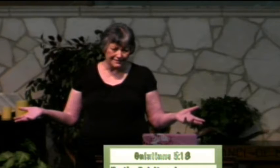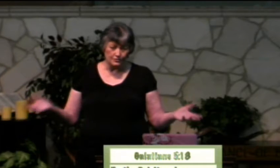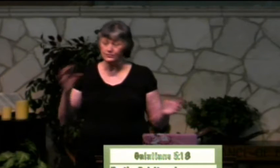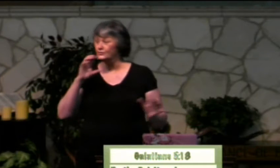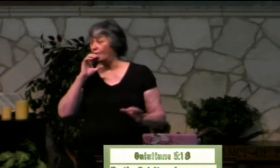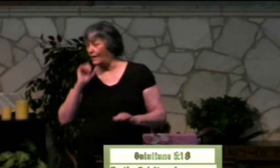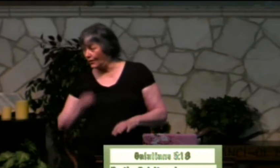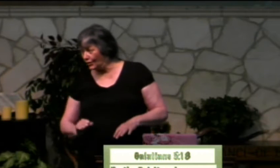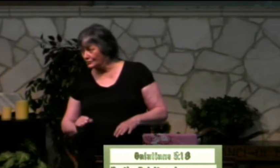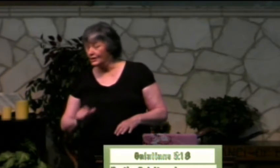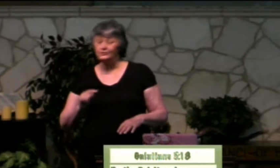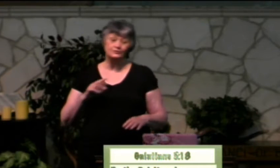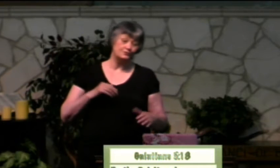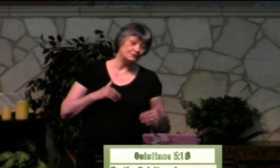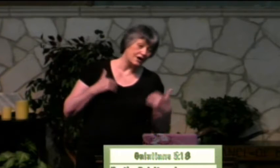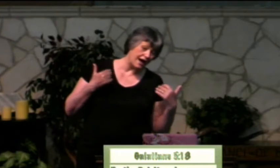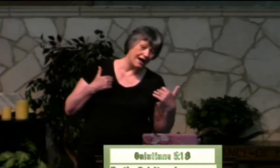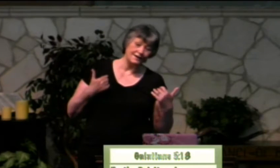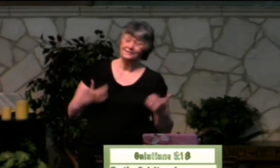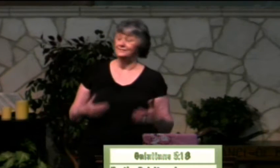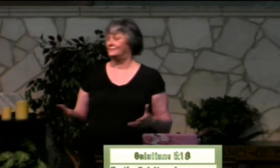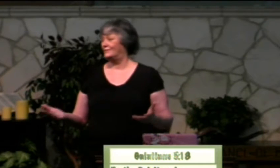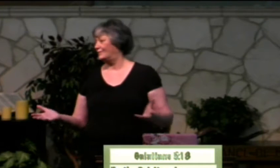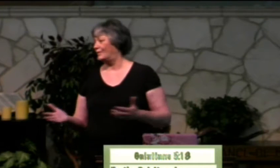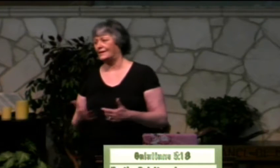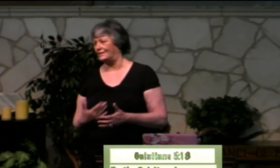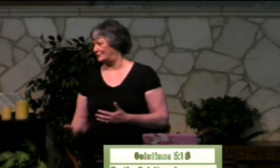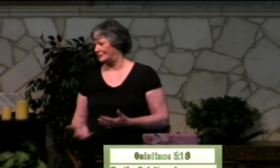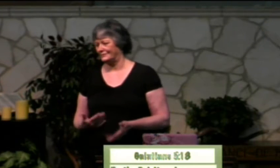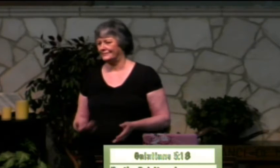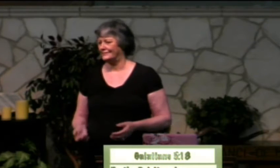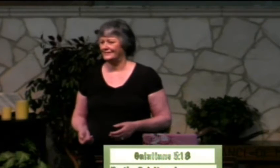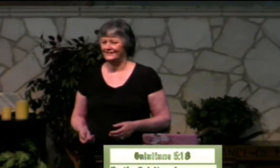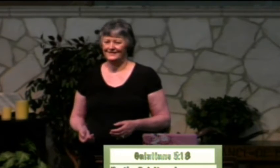You're too old. You're too young. Whatever.